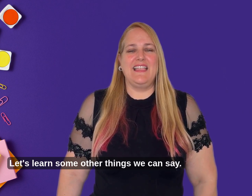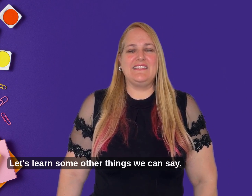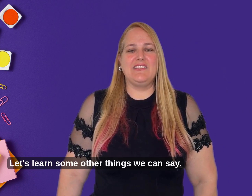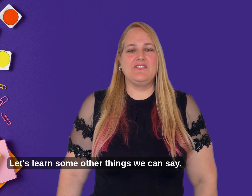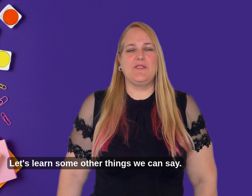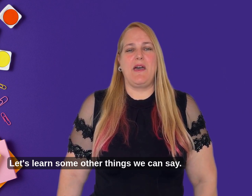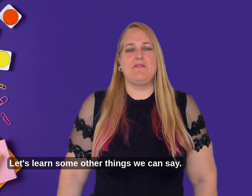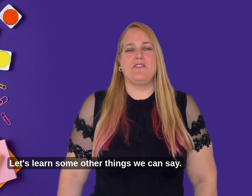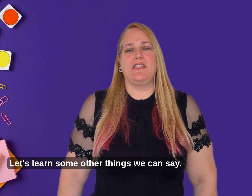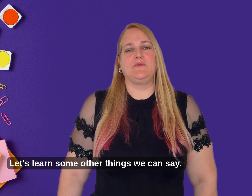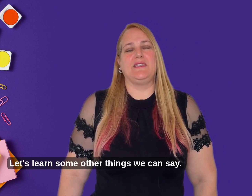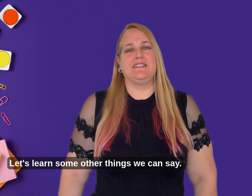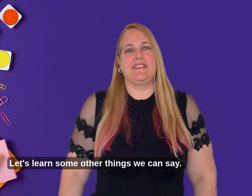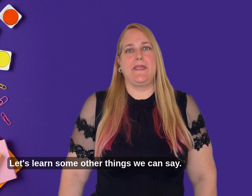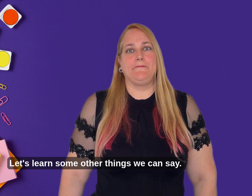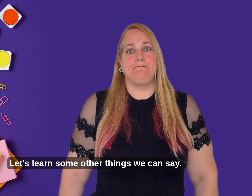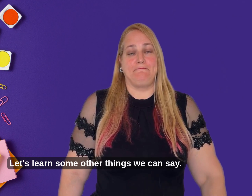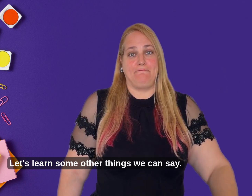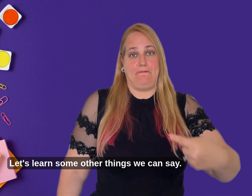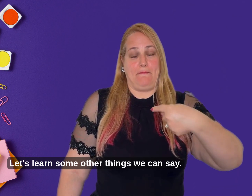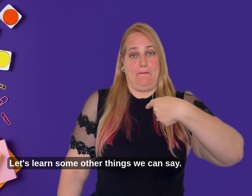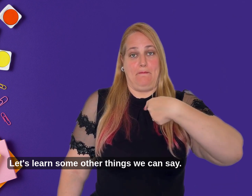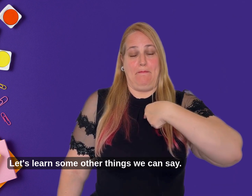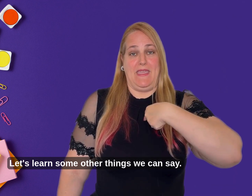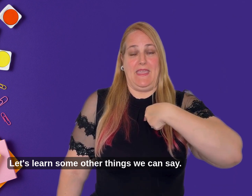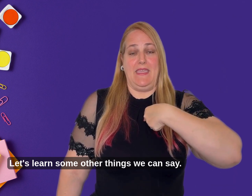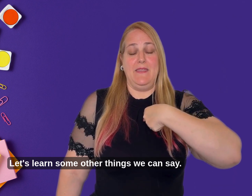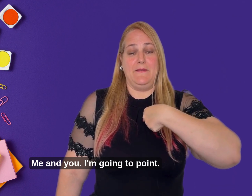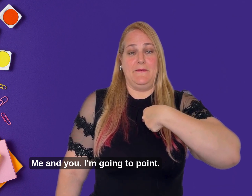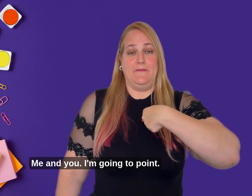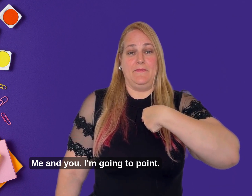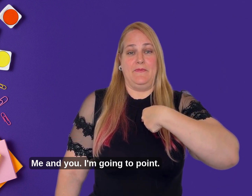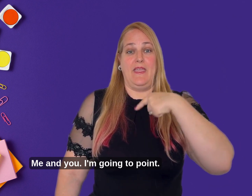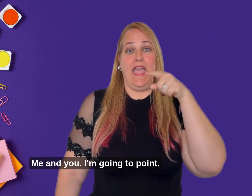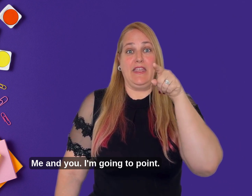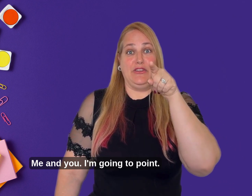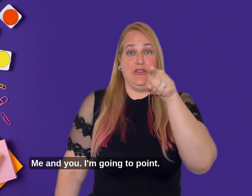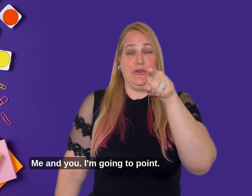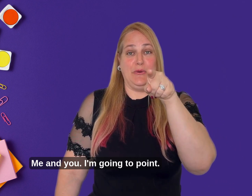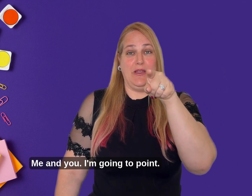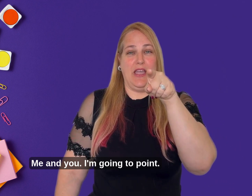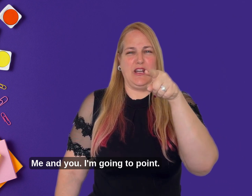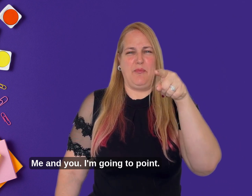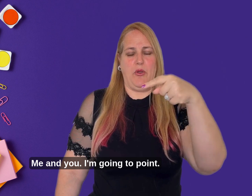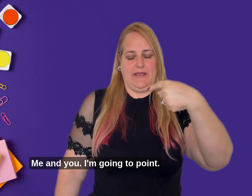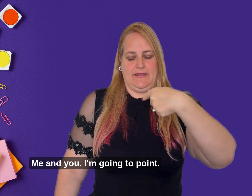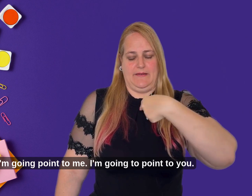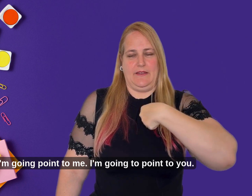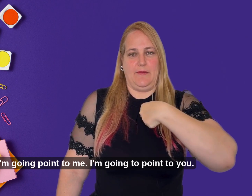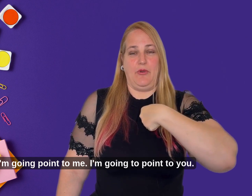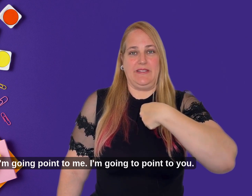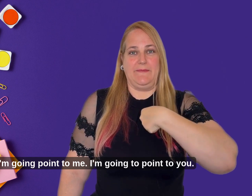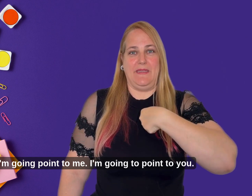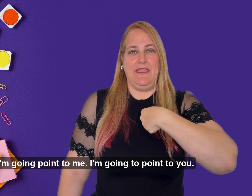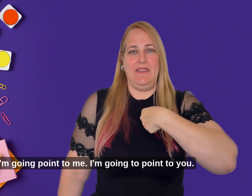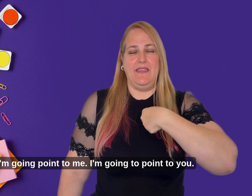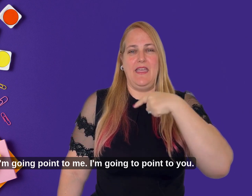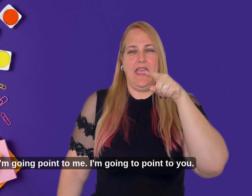Let's learn some other things we can say. Me and you. I'm going to point. I'm going to point to me. I'm